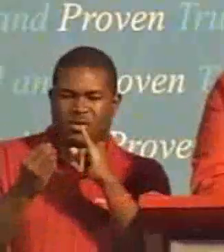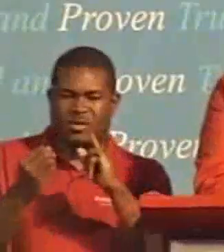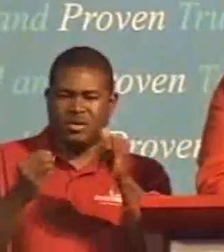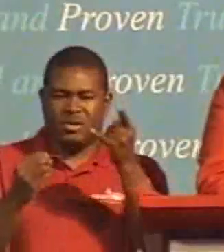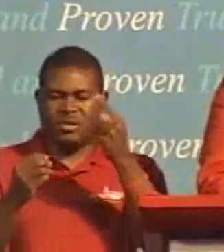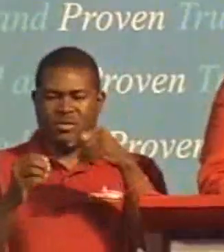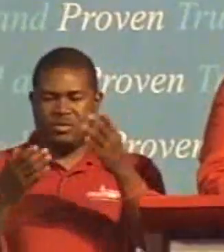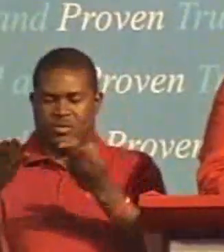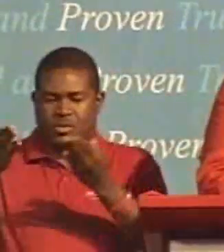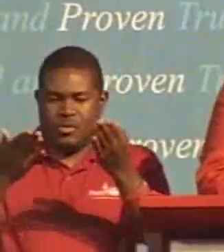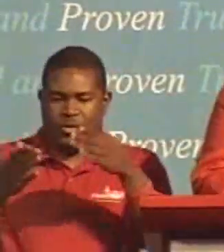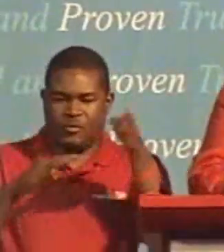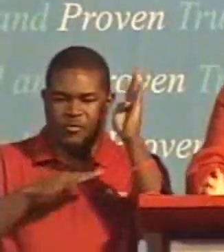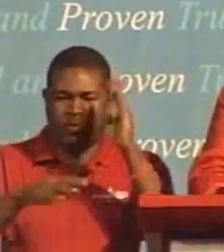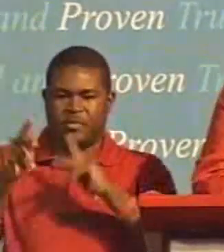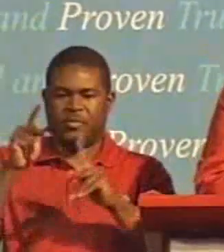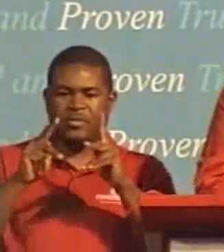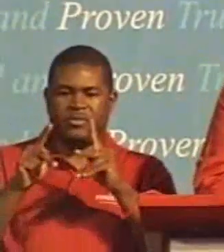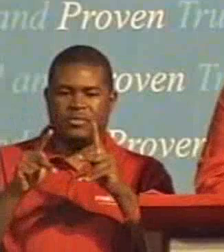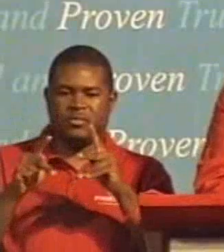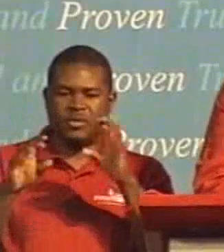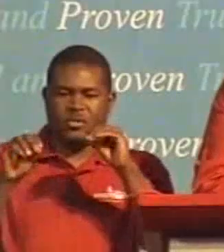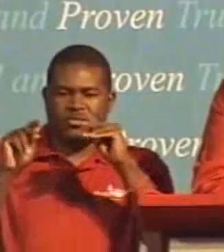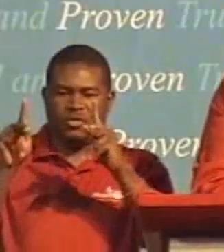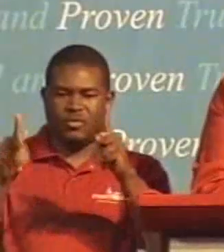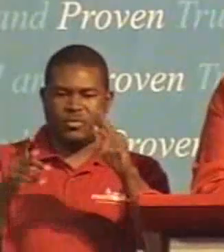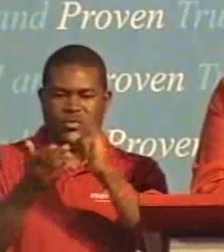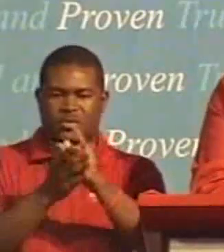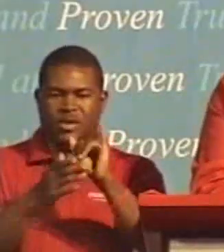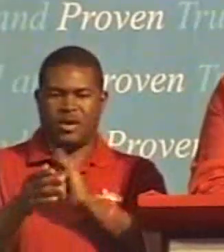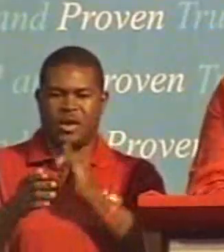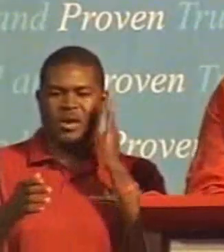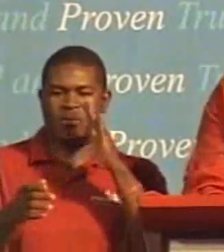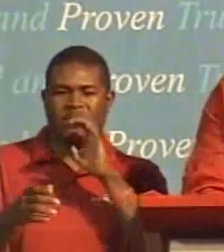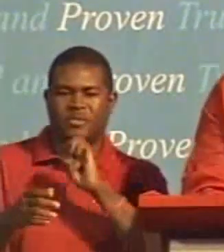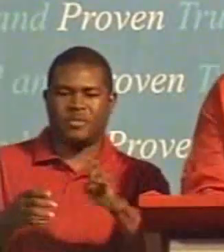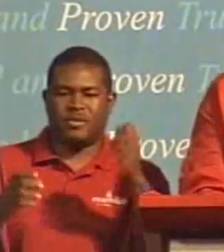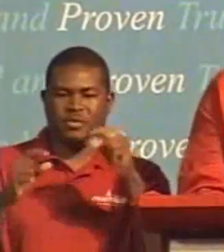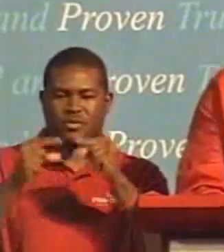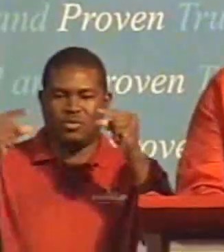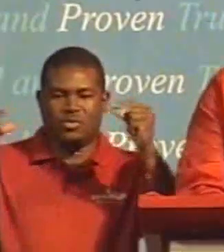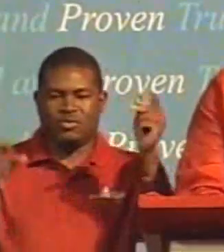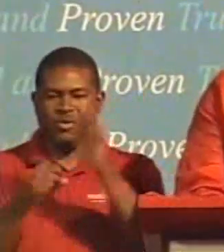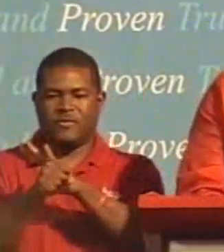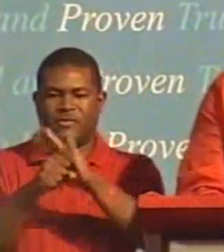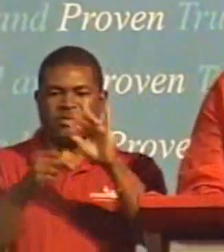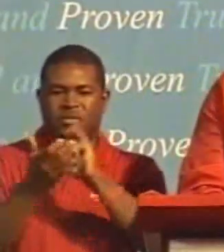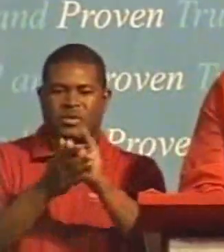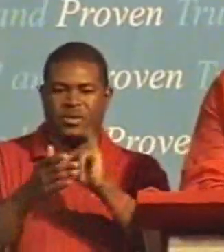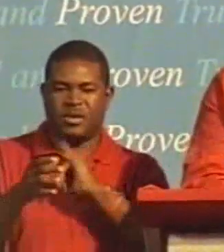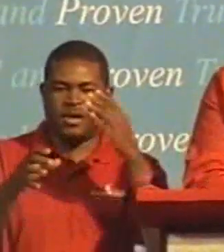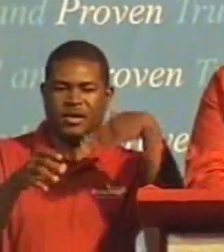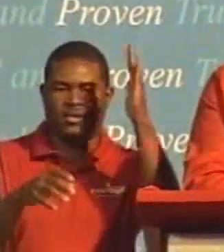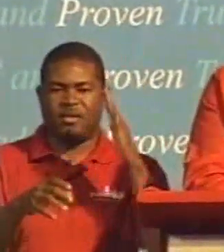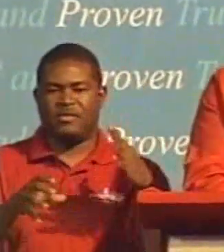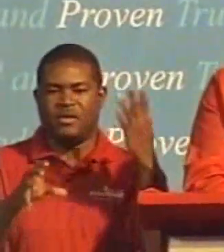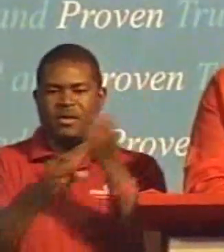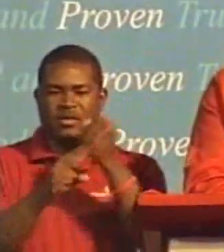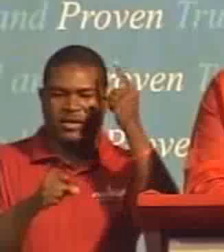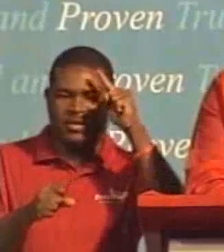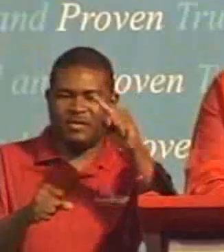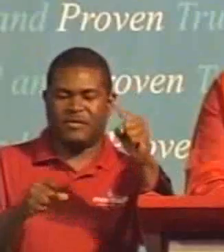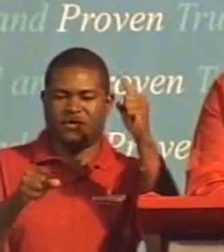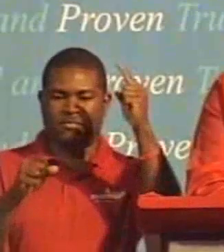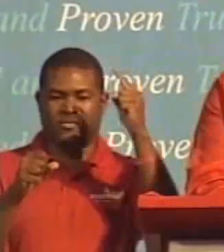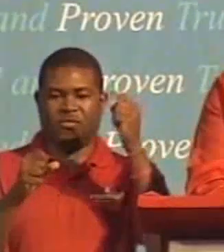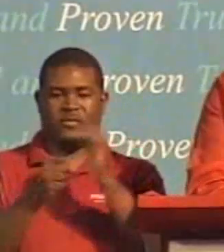people. It's a privilege for which I remain grateful. It's a privilege I never take for granted. But it's a